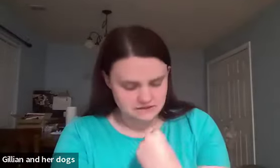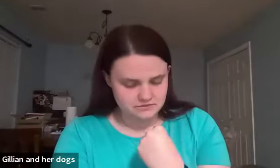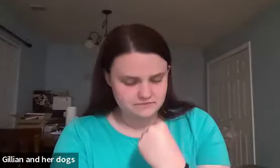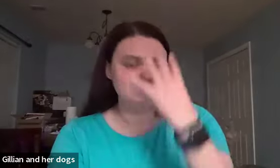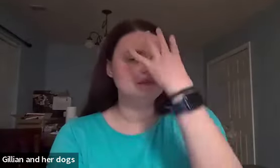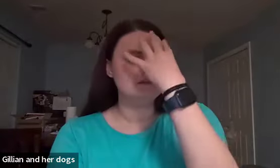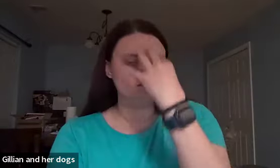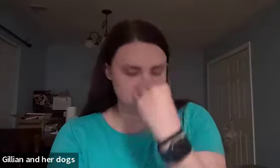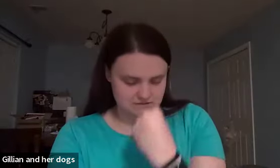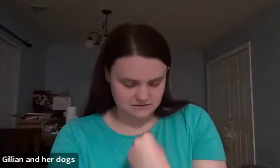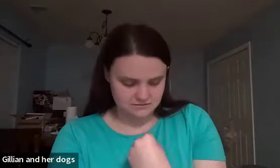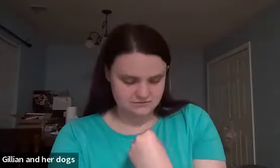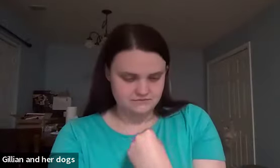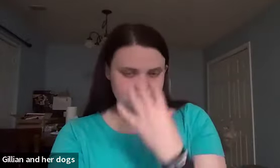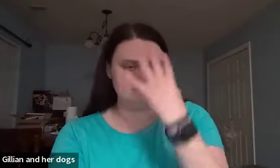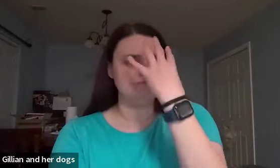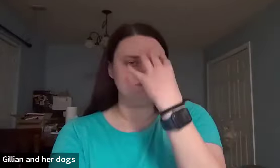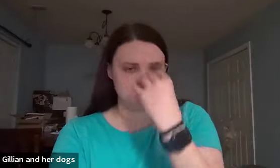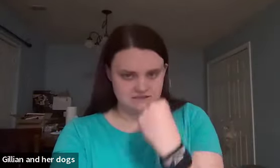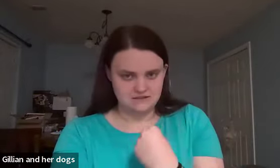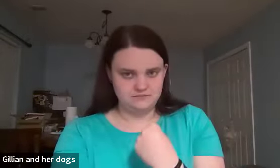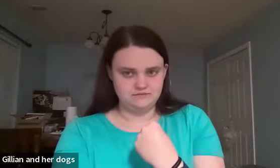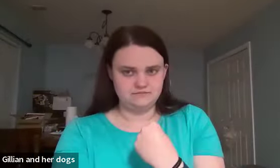sleep. Sleep. Sleep.